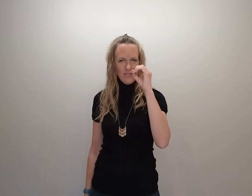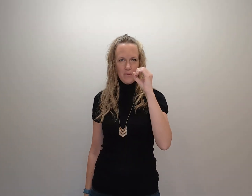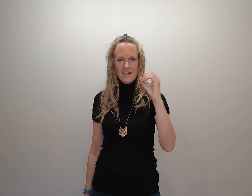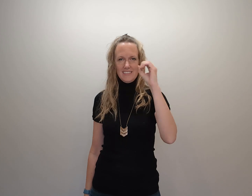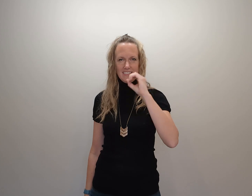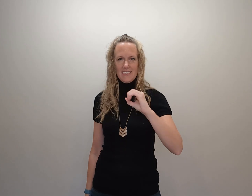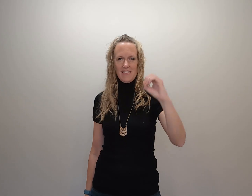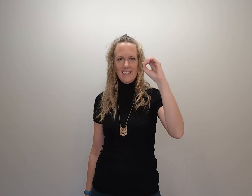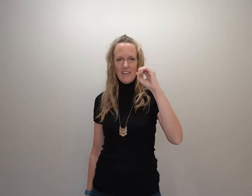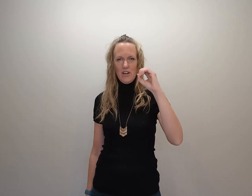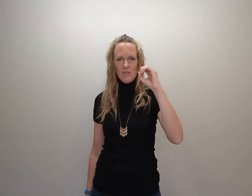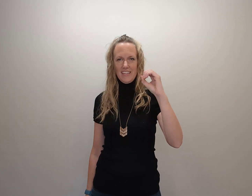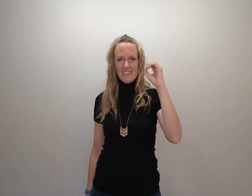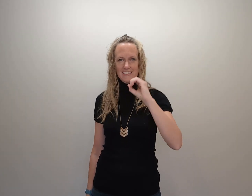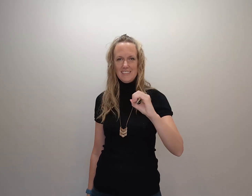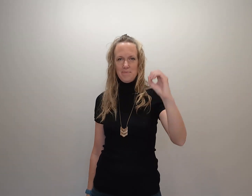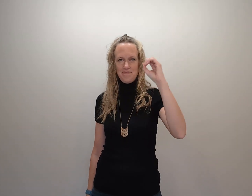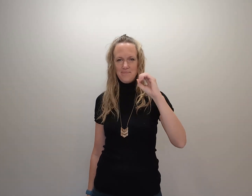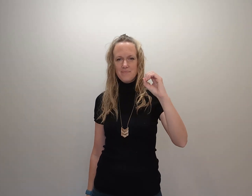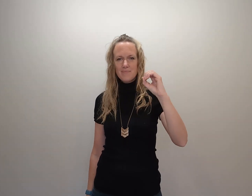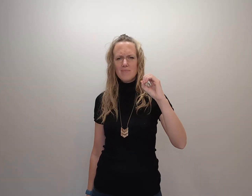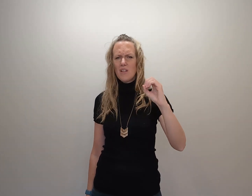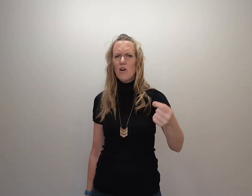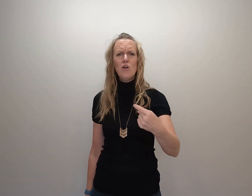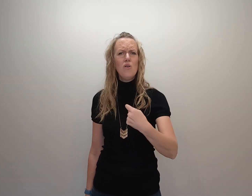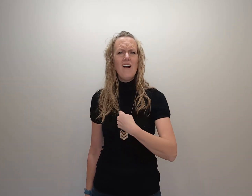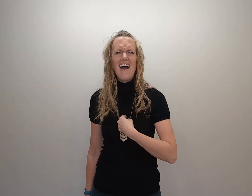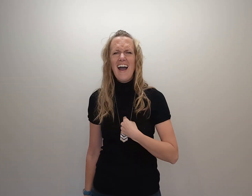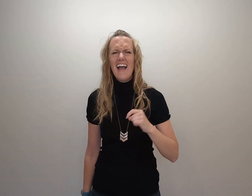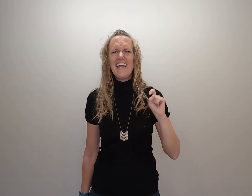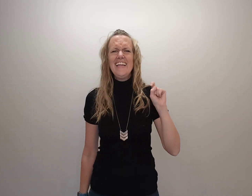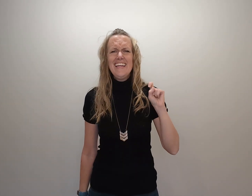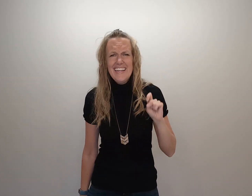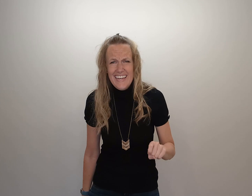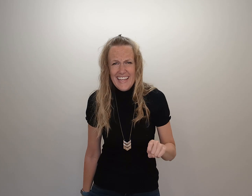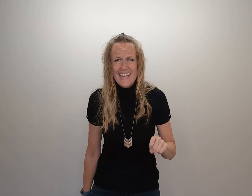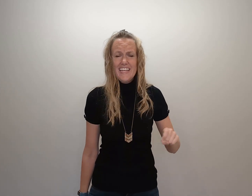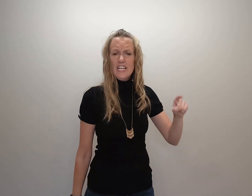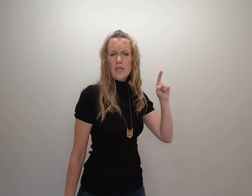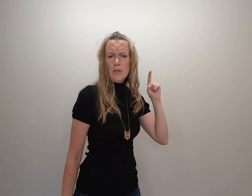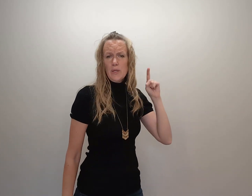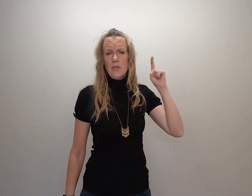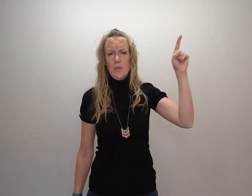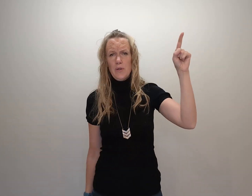you want. It's just kind of like an O like this. Oh, I need